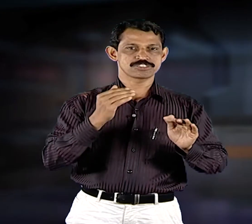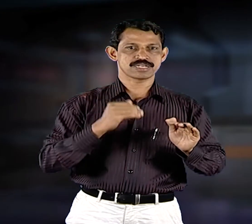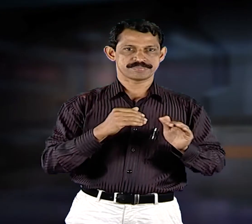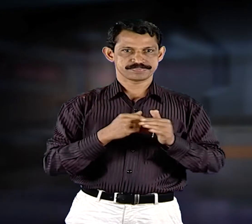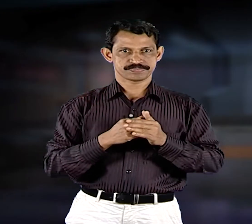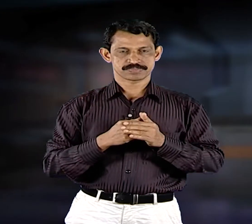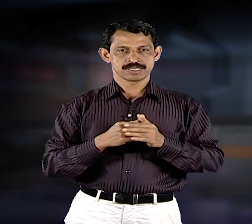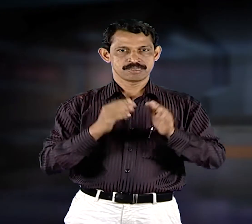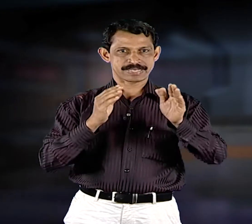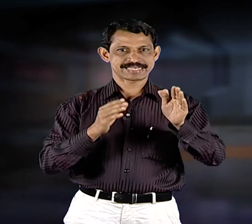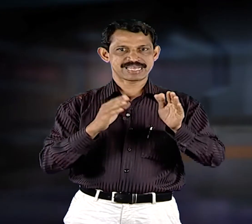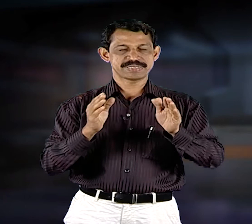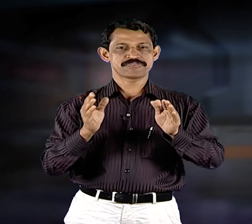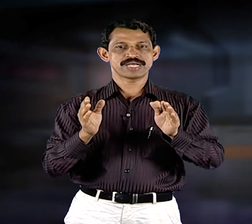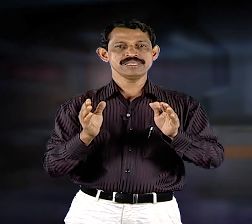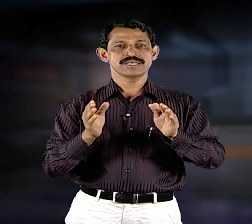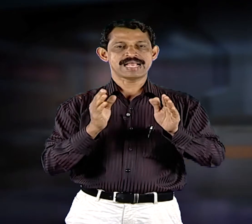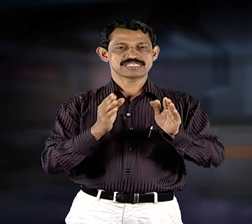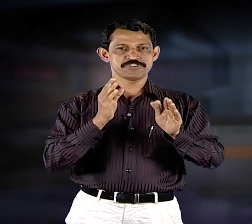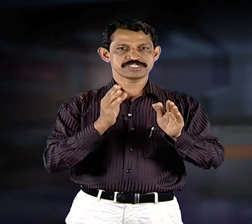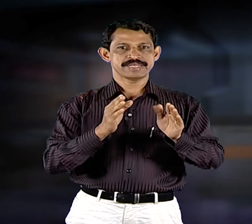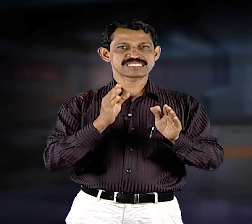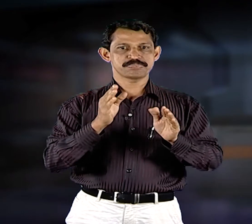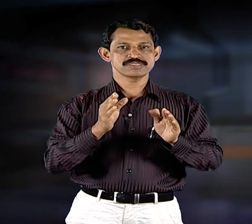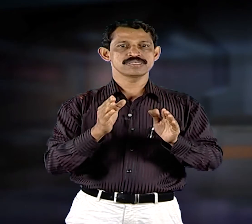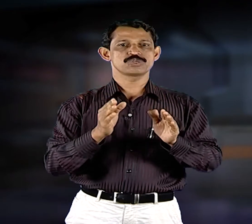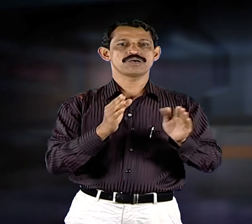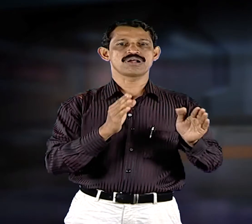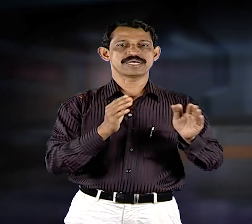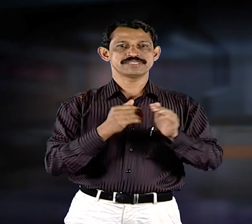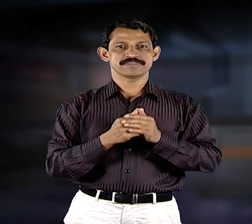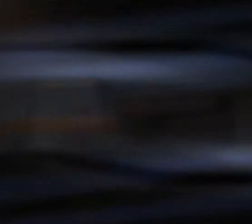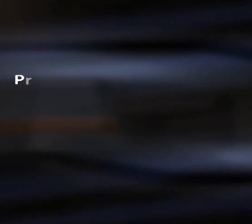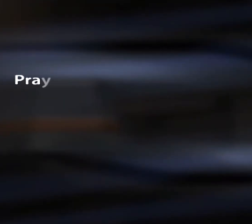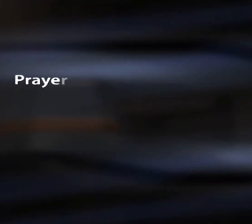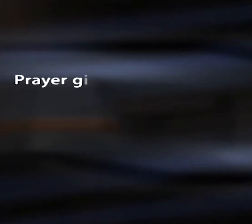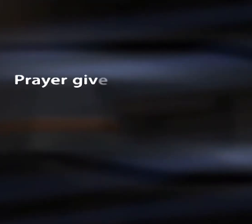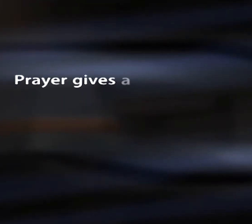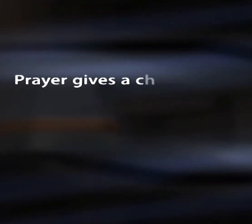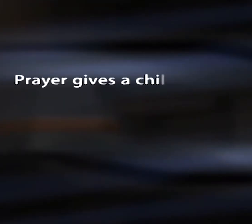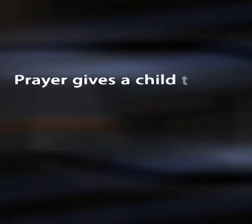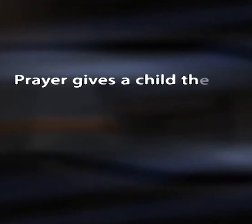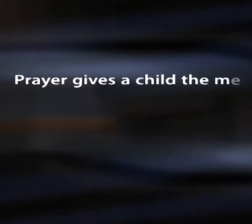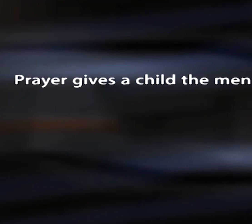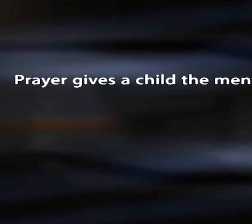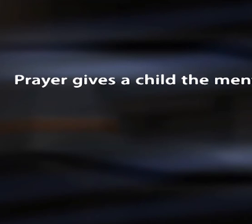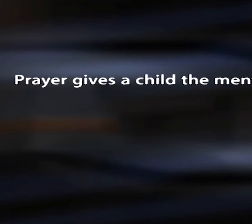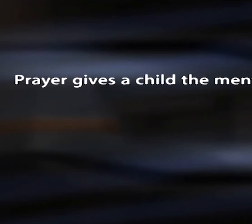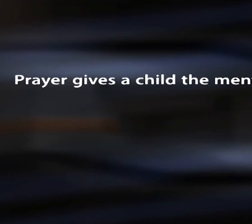children. Prayer can be defined as a wish expressed to the Almighty. Prayer gives a child the mental and